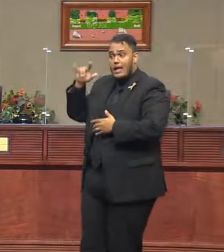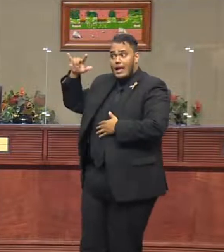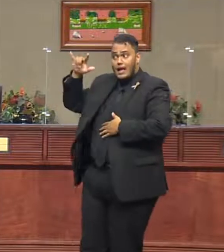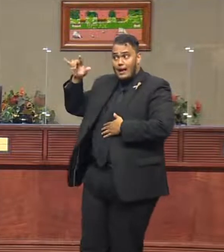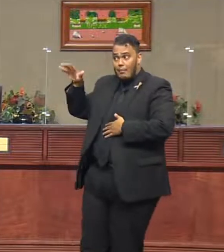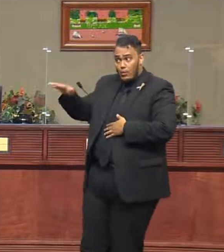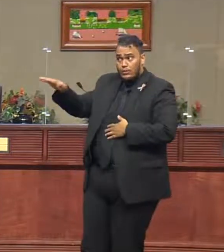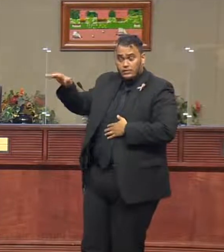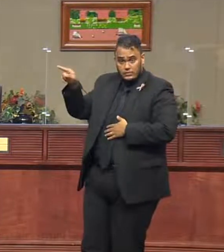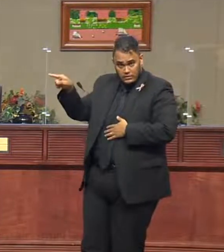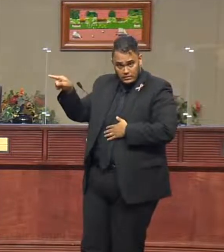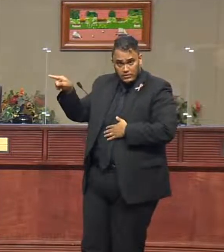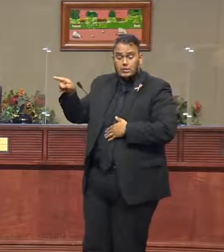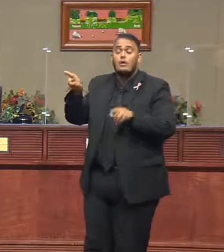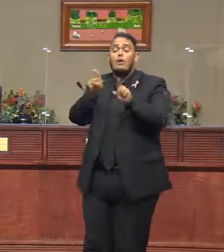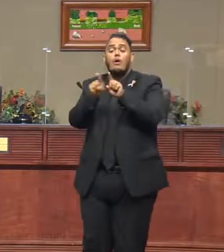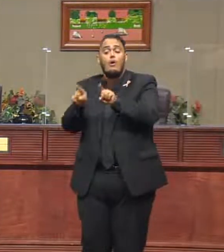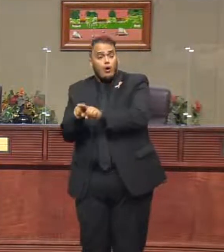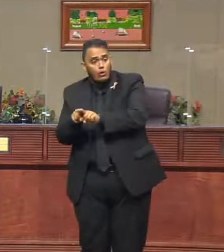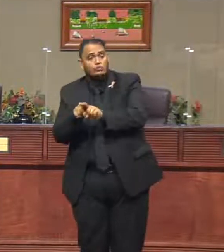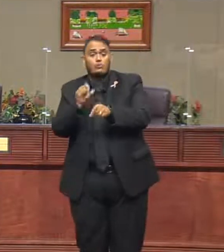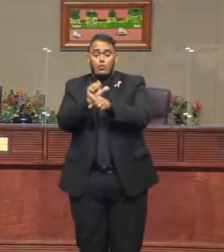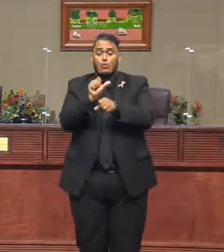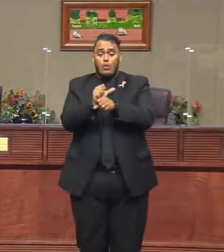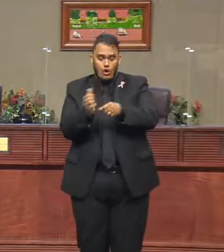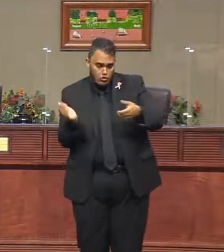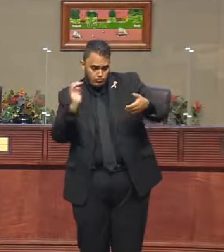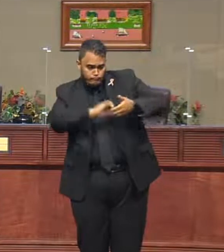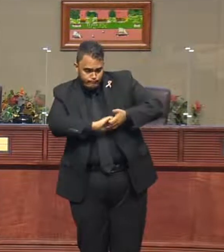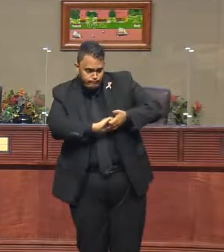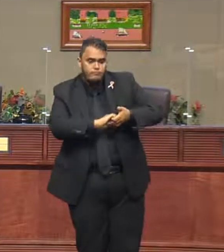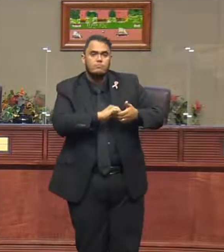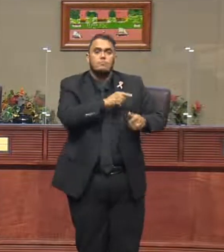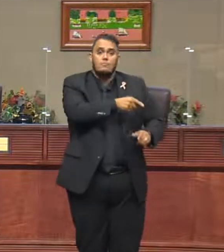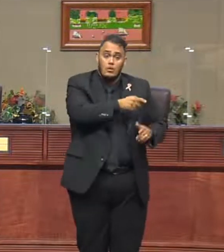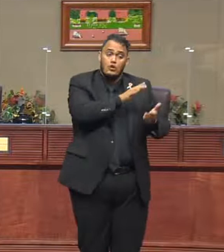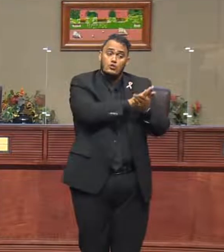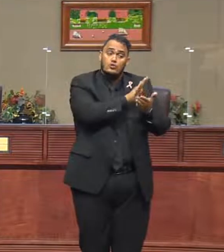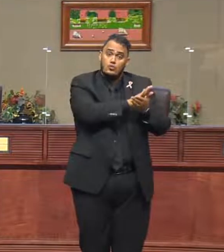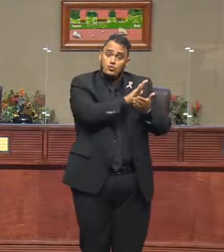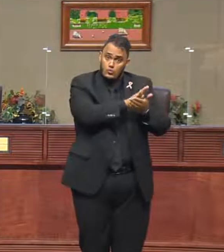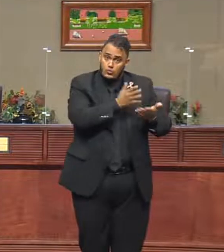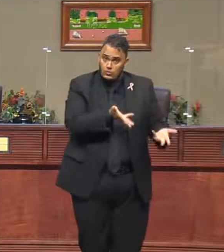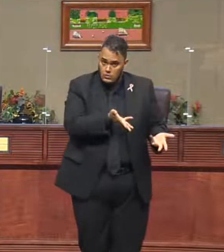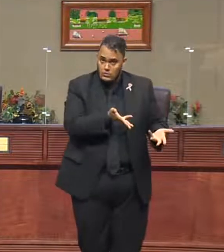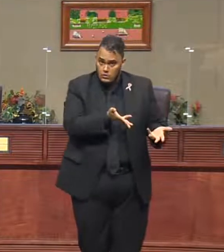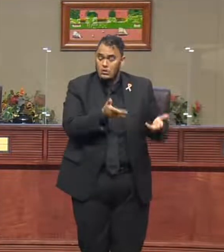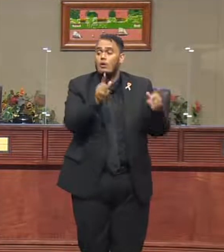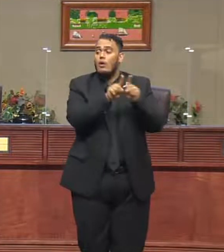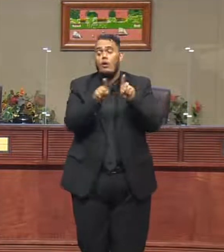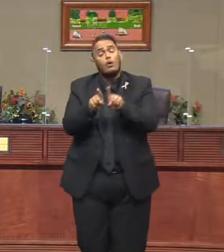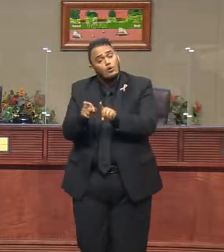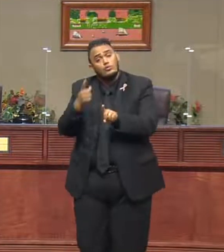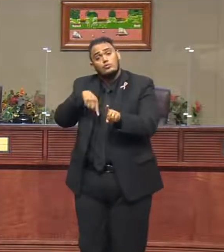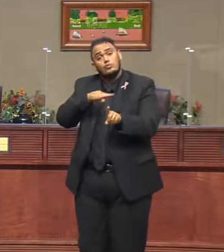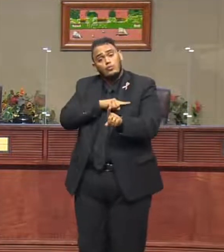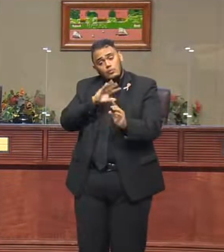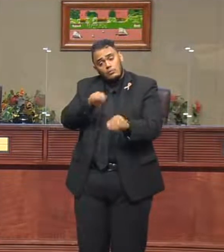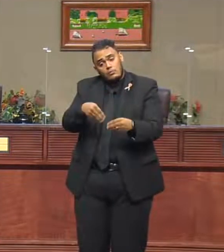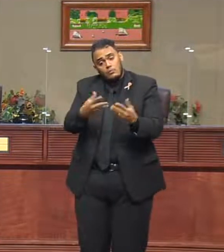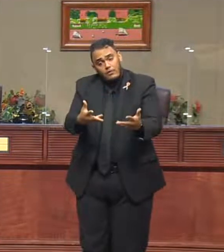schools that have been going on, our own, and also we supply